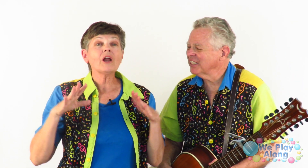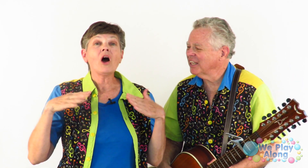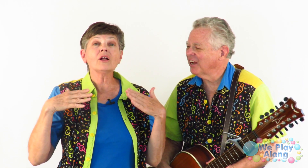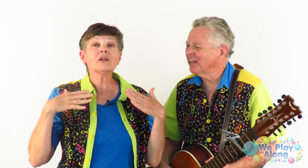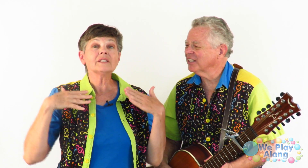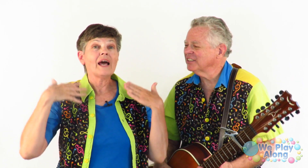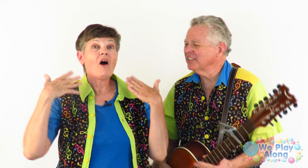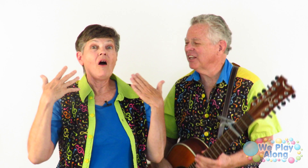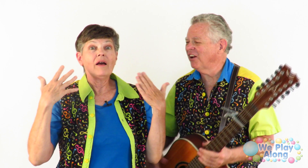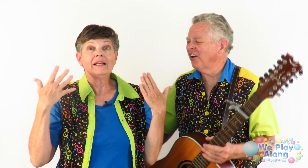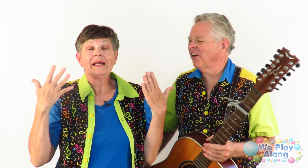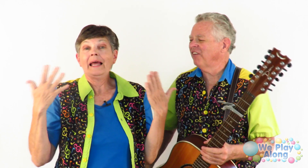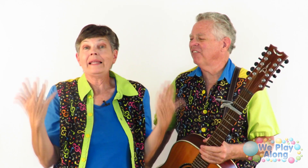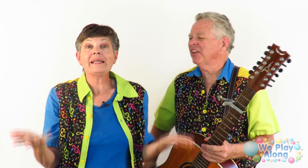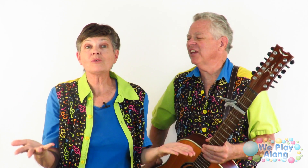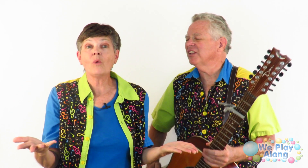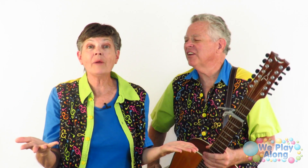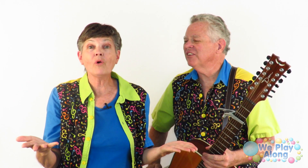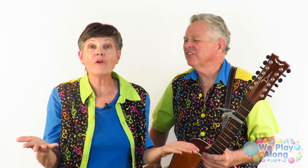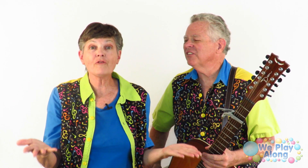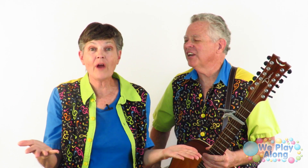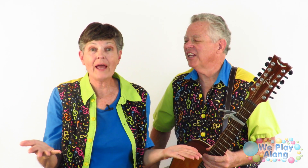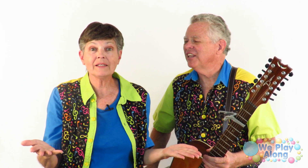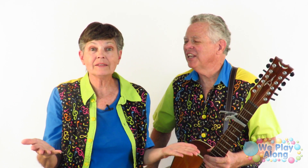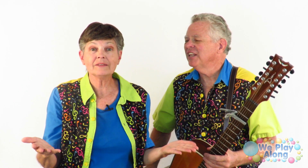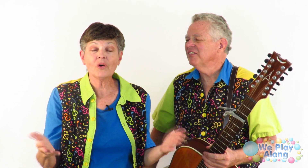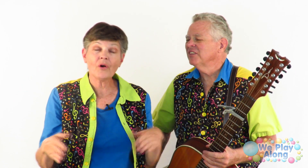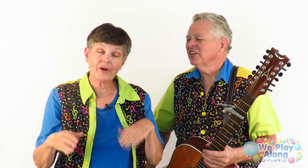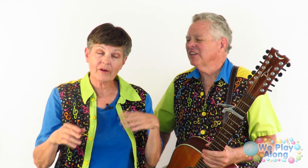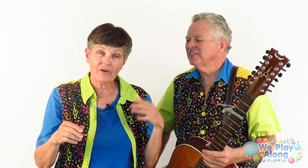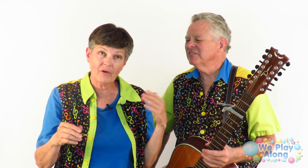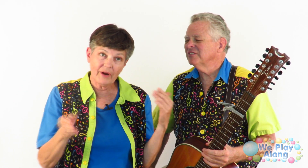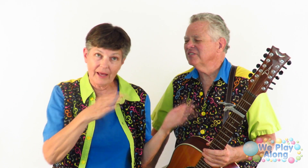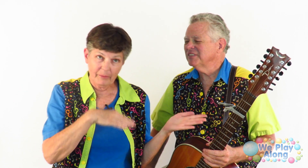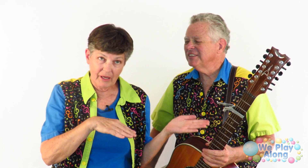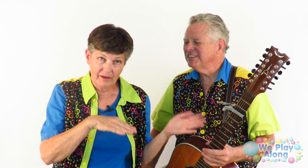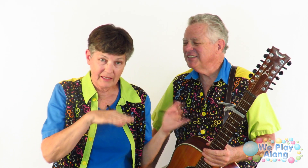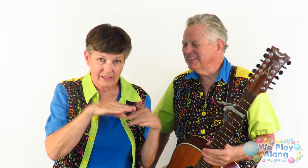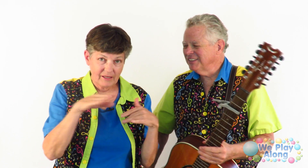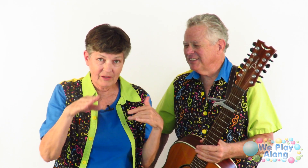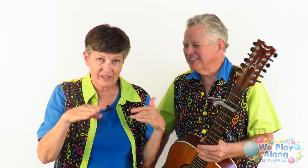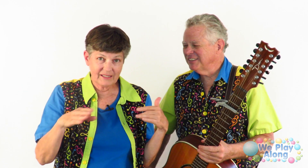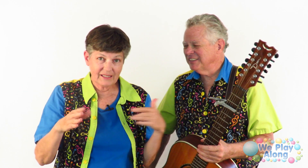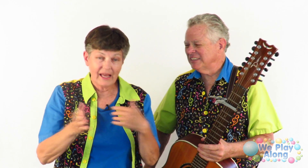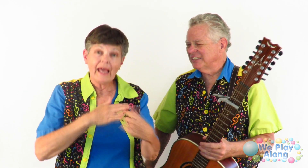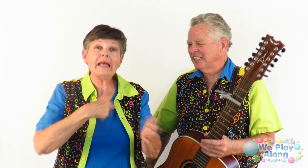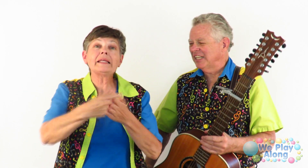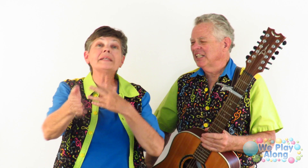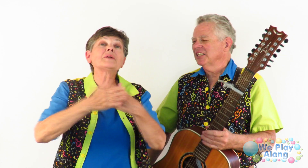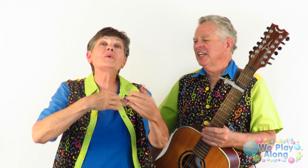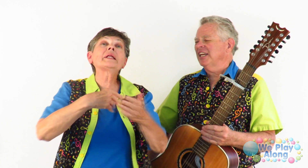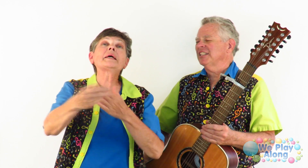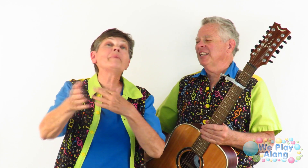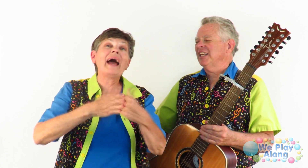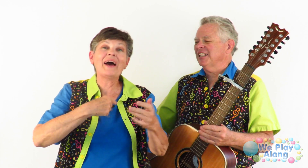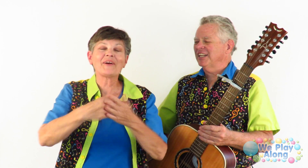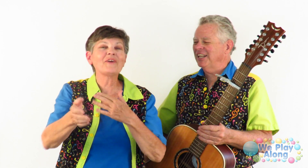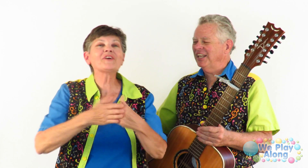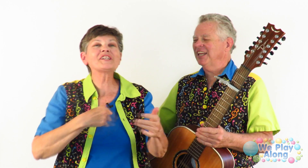could all tell at least one more friend or an enemy, it doesn't really matter. If you could